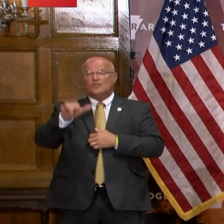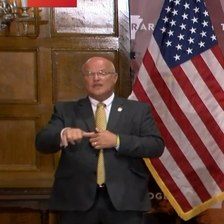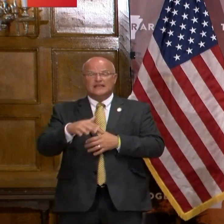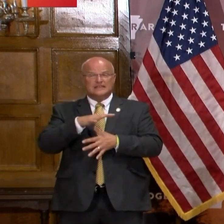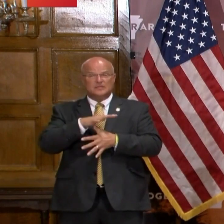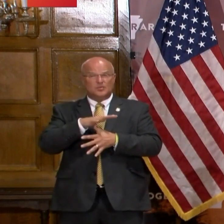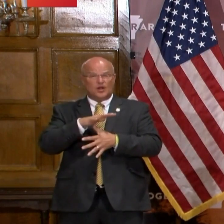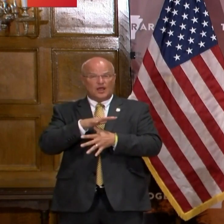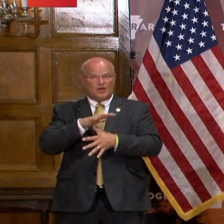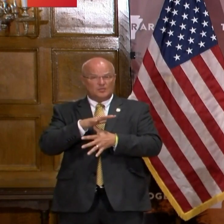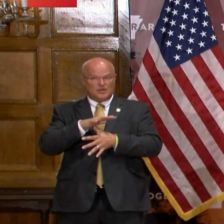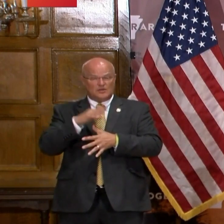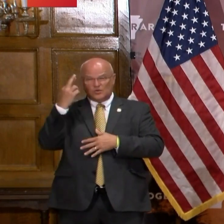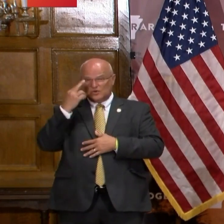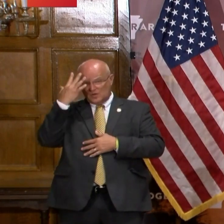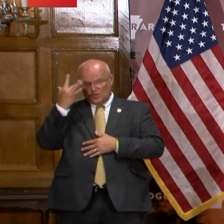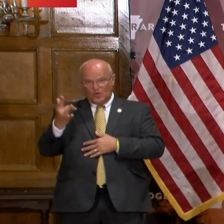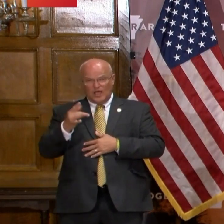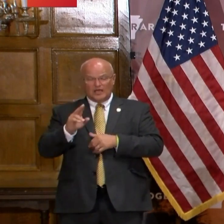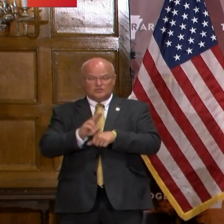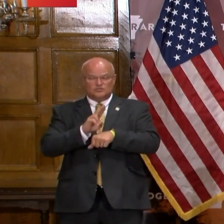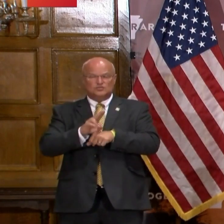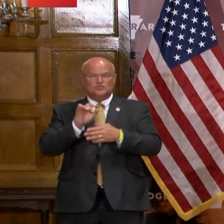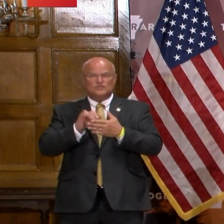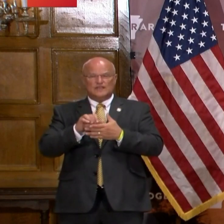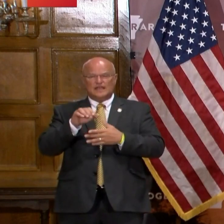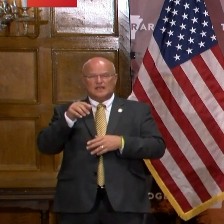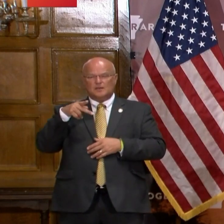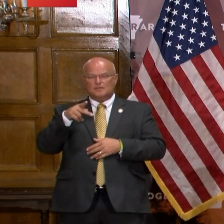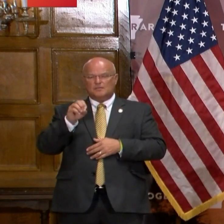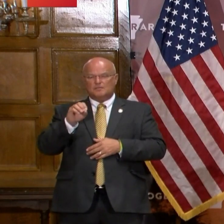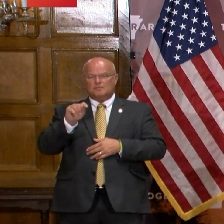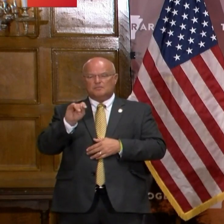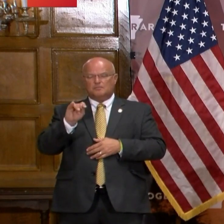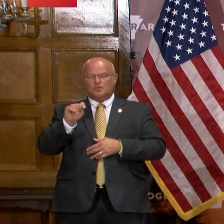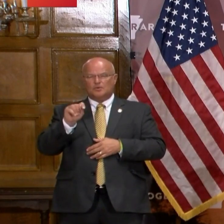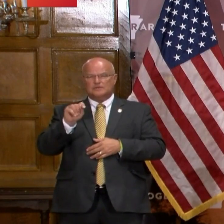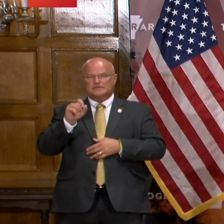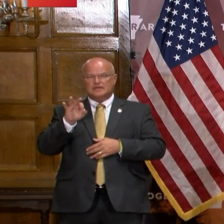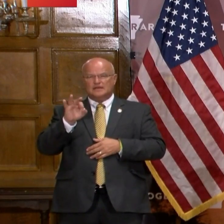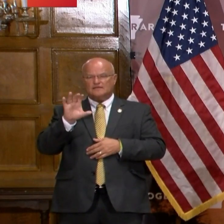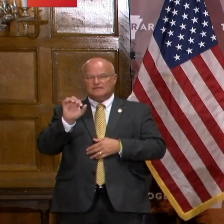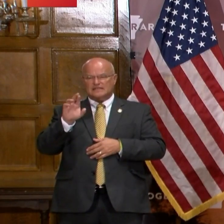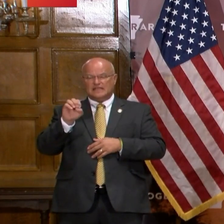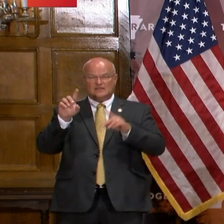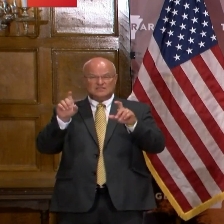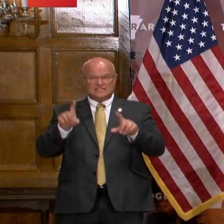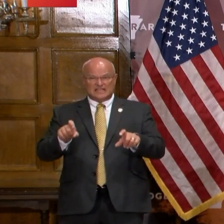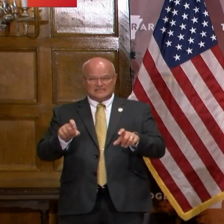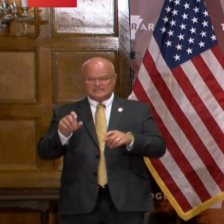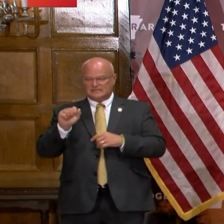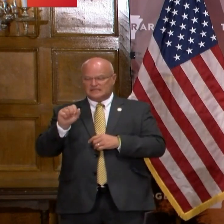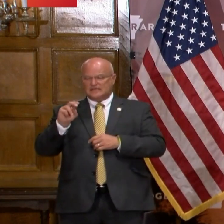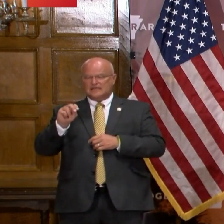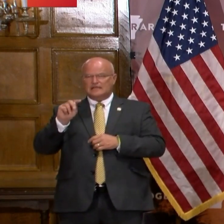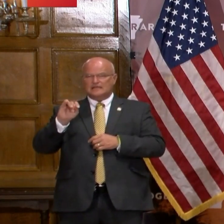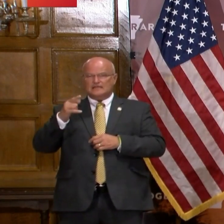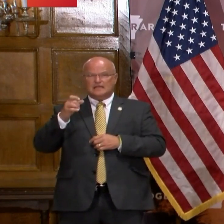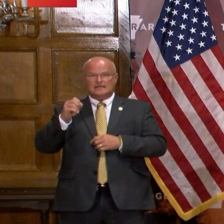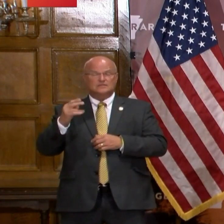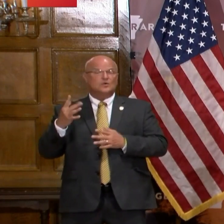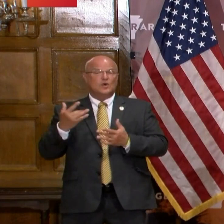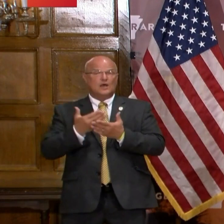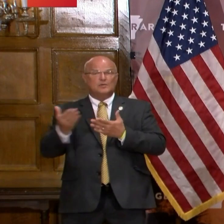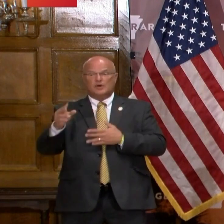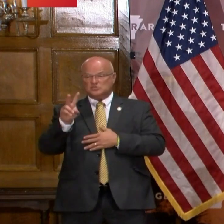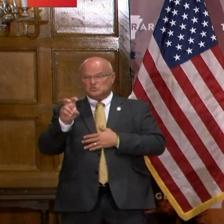the primary reason that you would utilize those point of care tests, the antigen test. That's why we